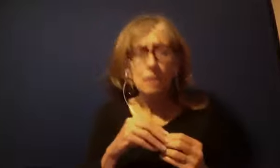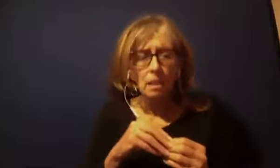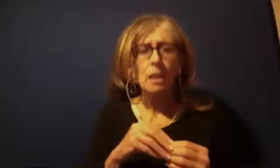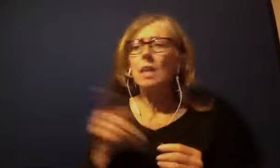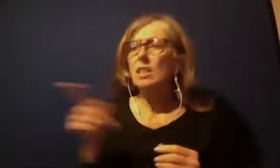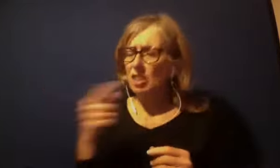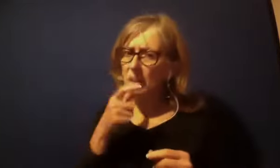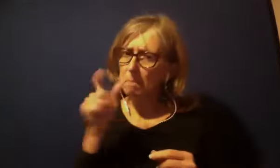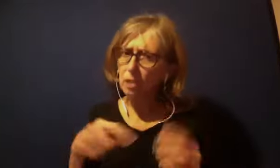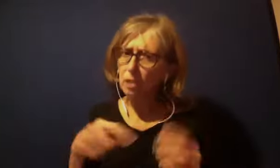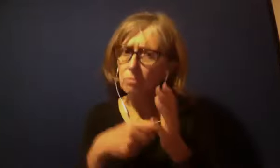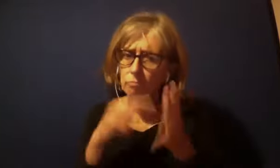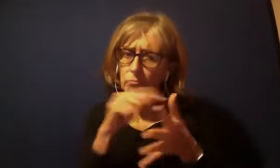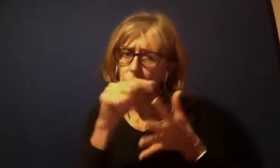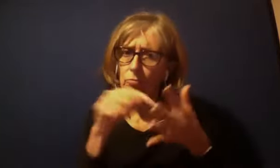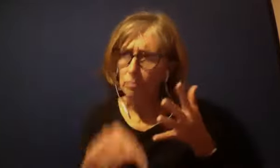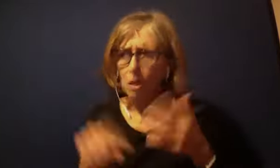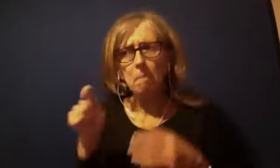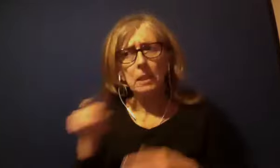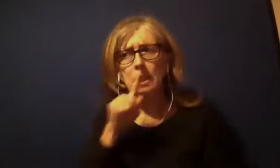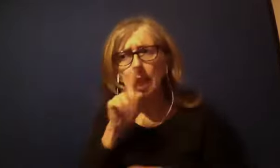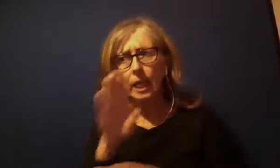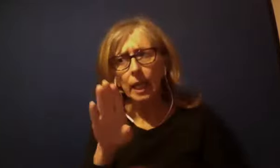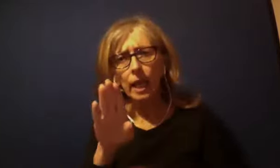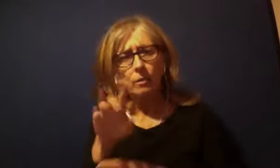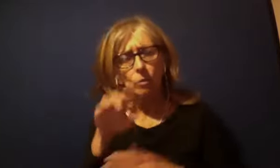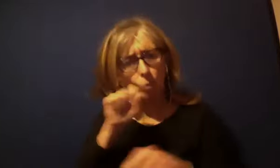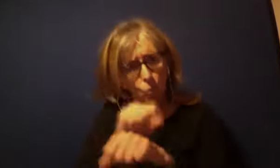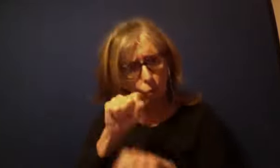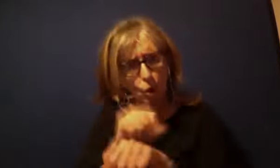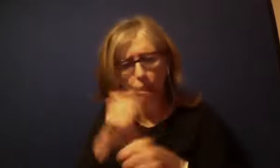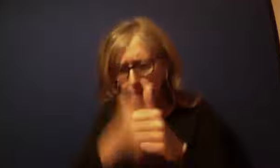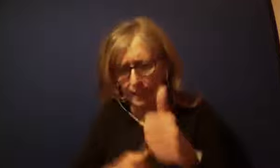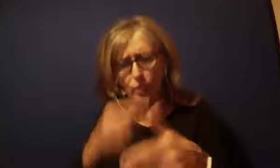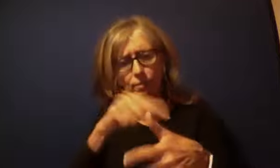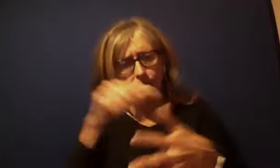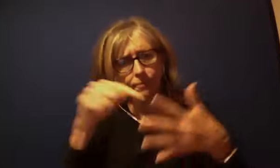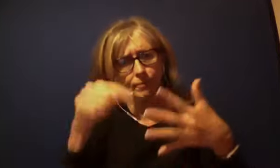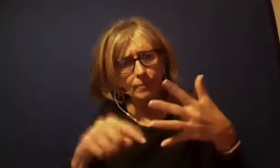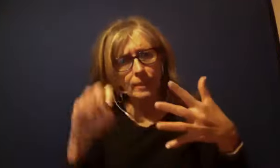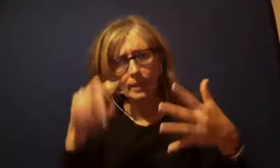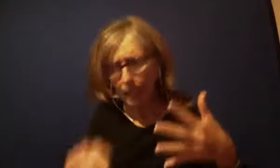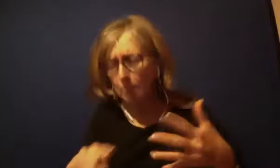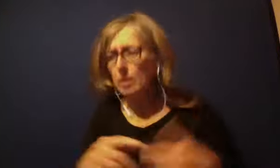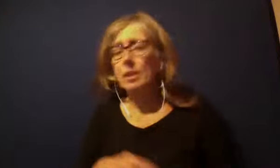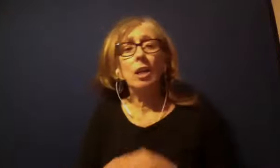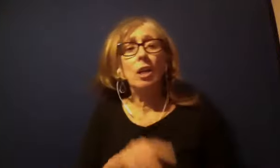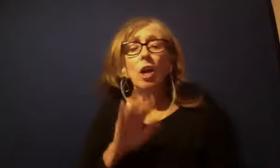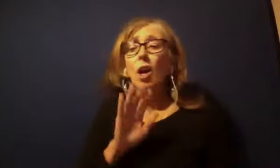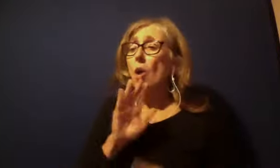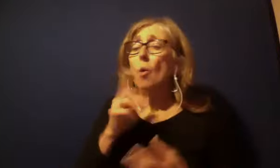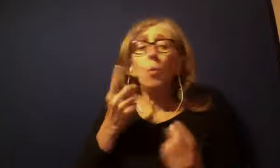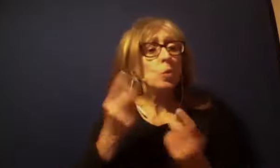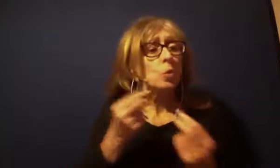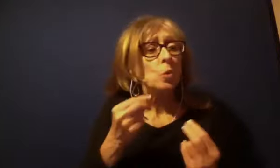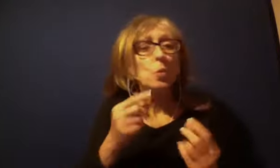requirements and a dedication, a commitment to the steps. And, if I'd be willing to sort of set aside everything else that I was doing at the time. And I was